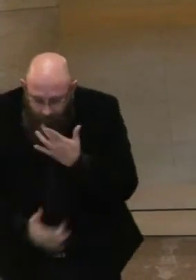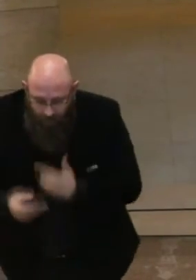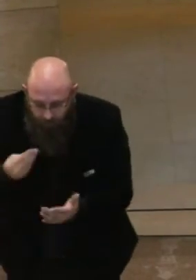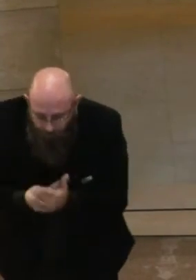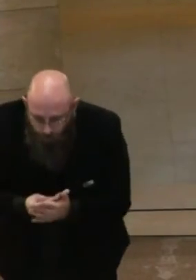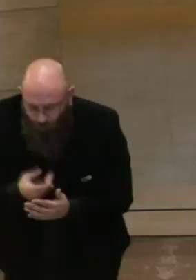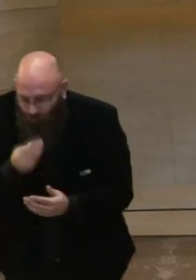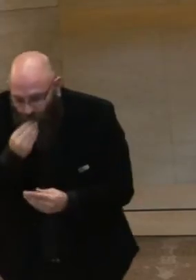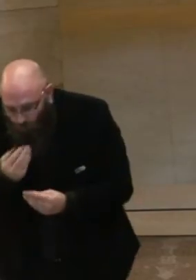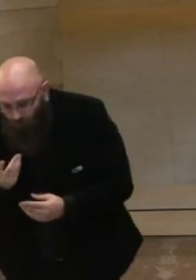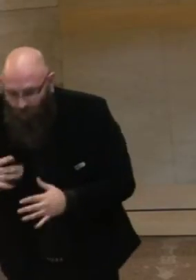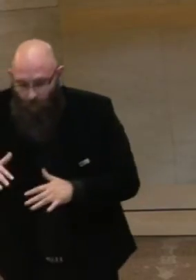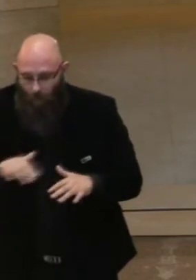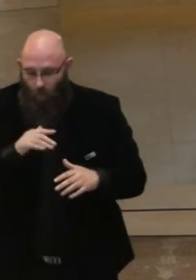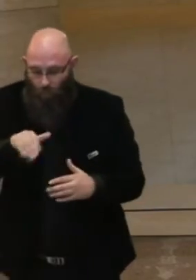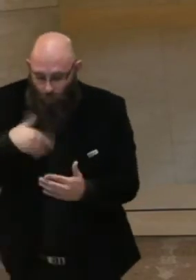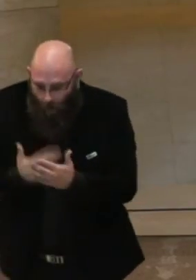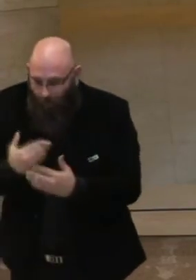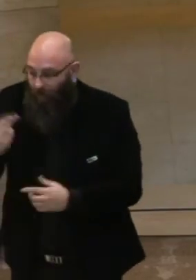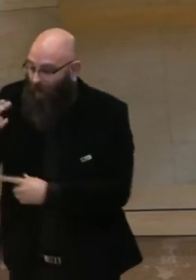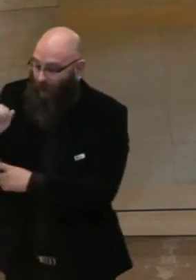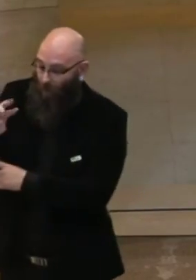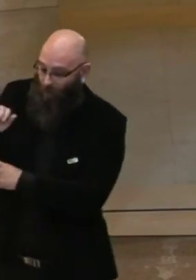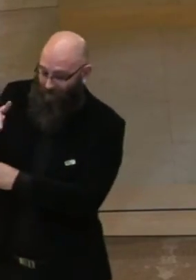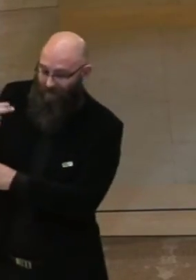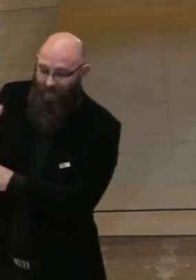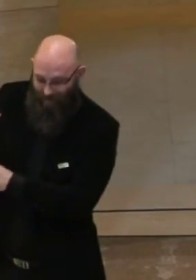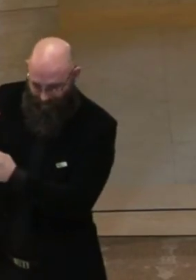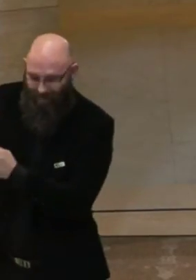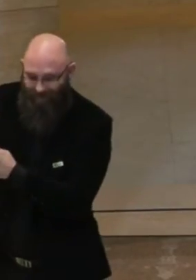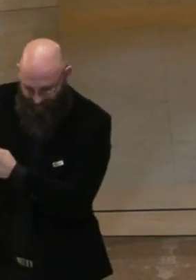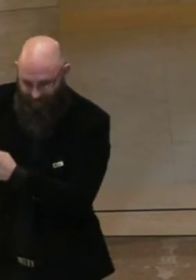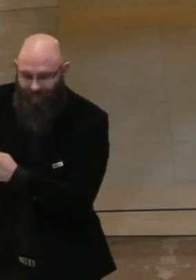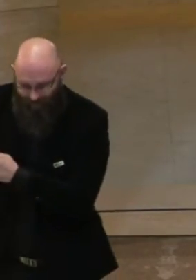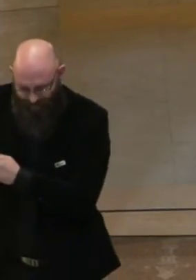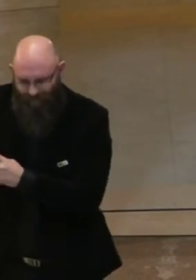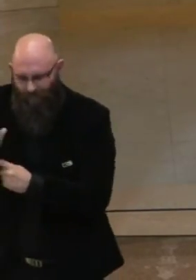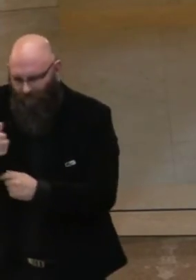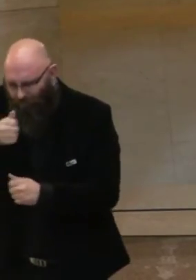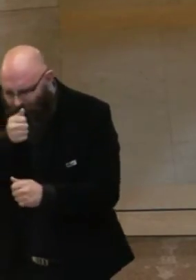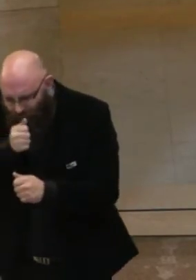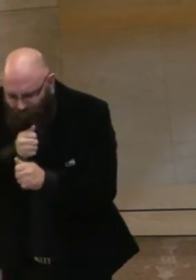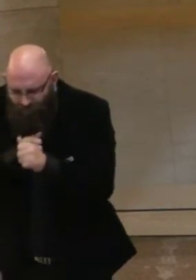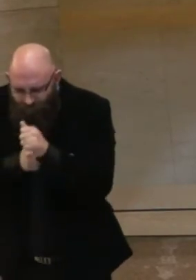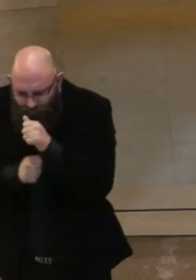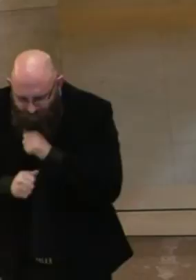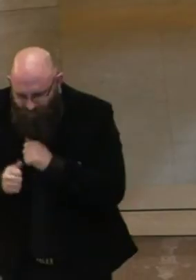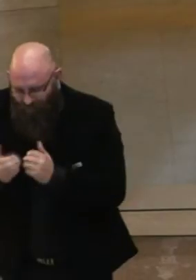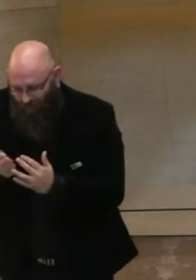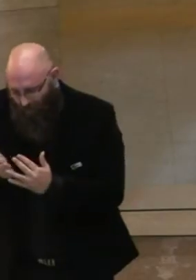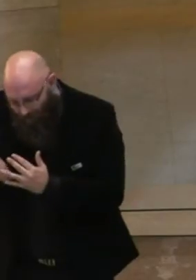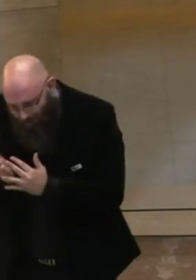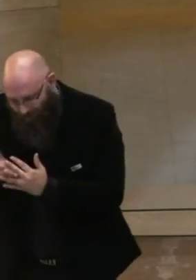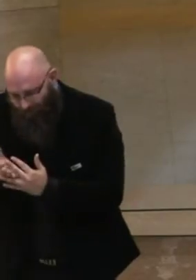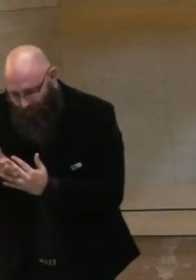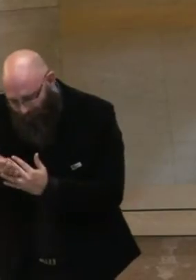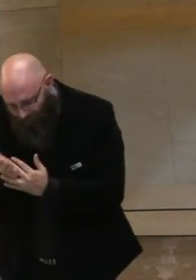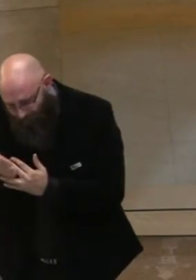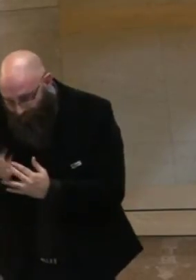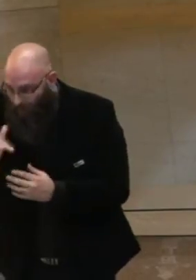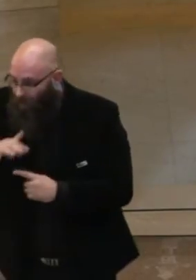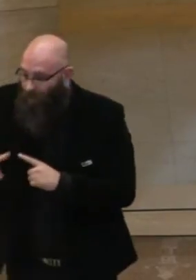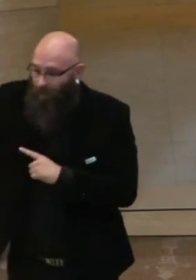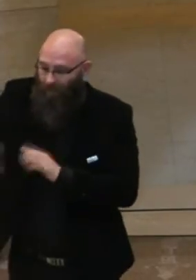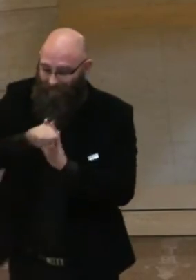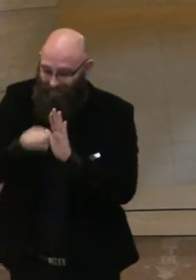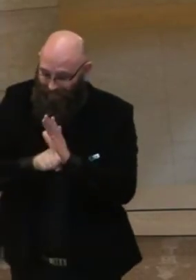her. Hiawatha's sorrow and Minnehaha's suffering only lasted a lifetime, but the suffering of